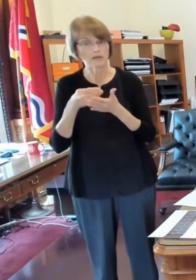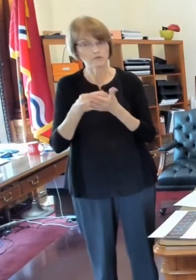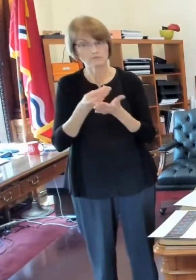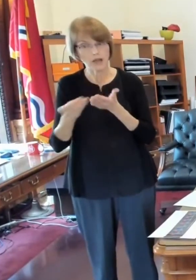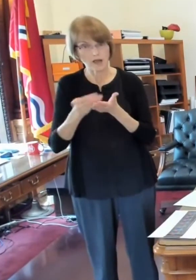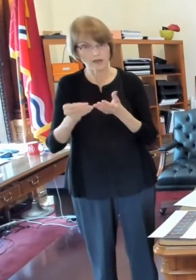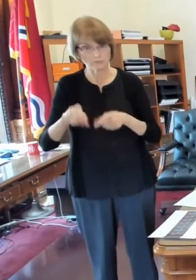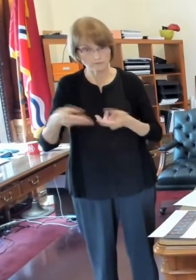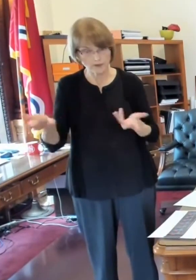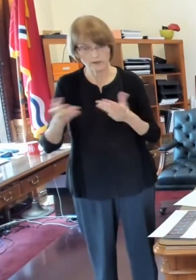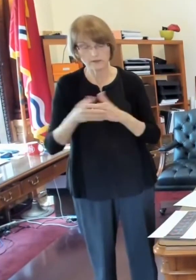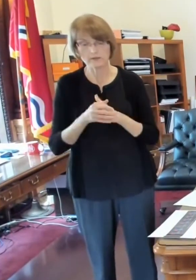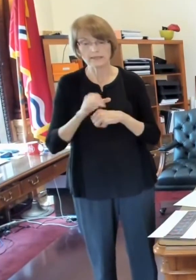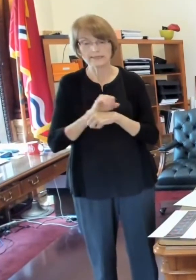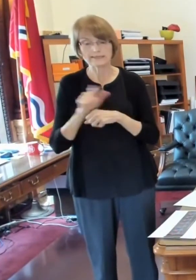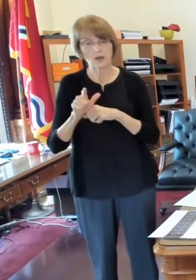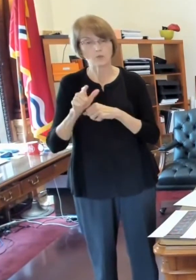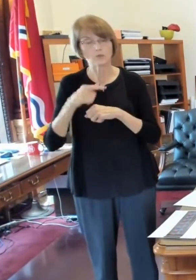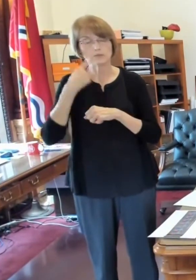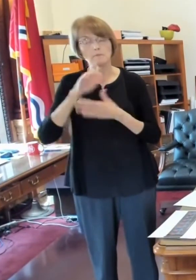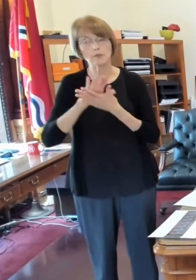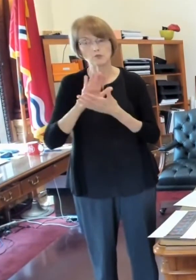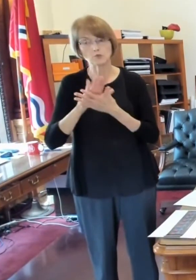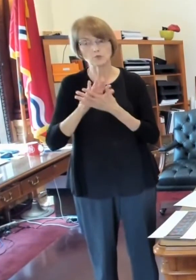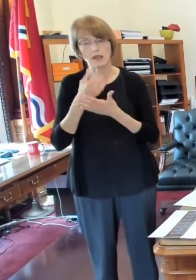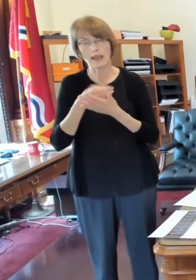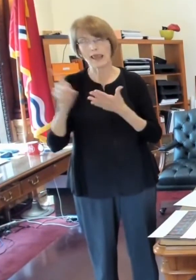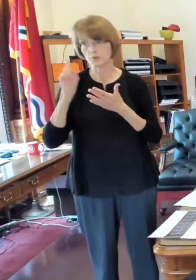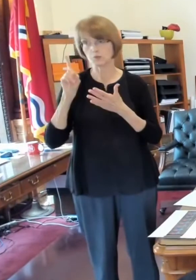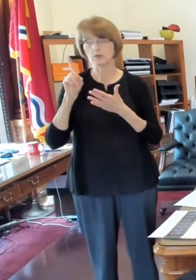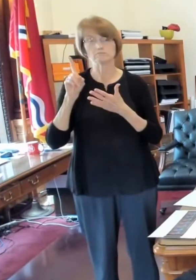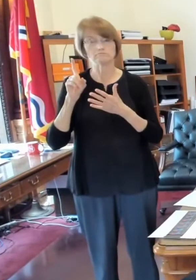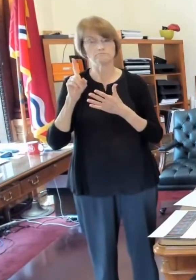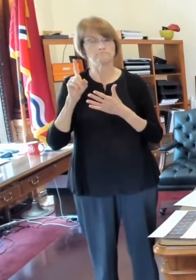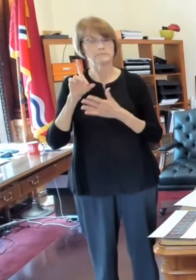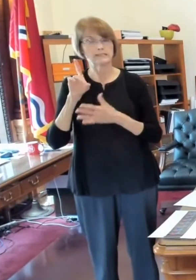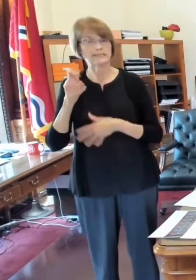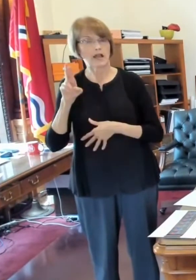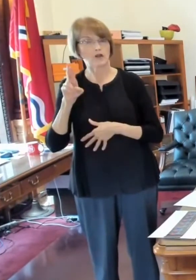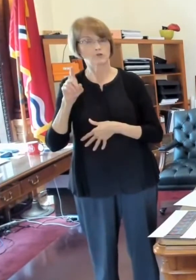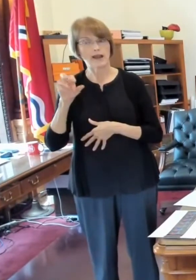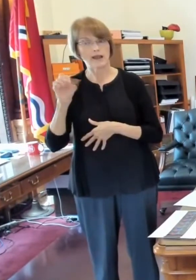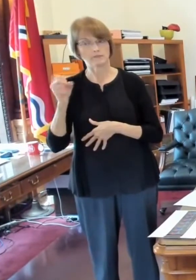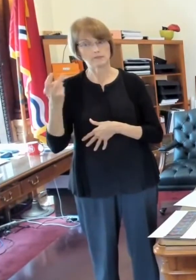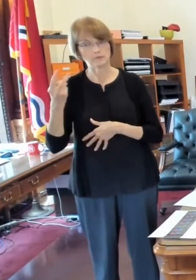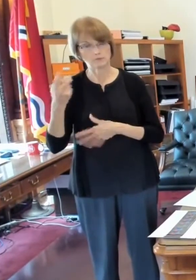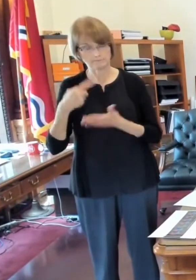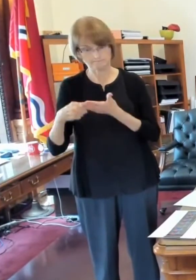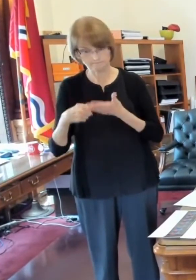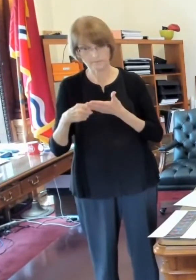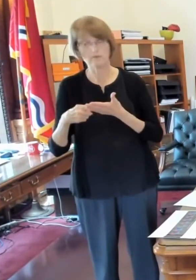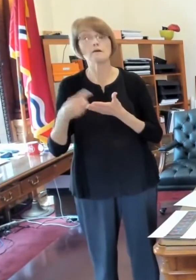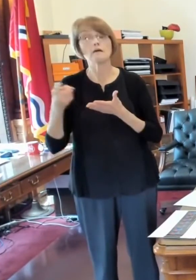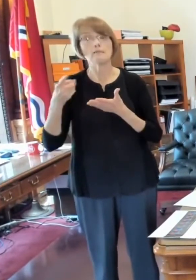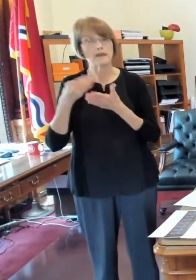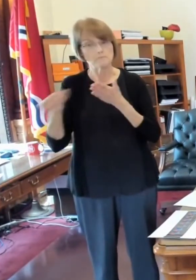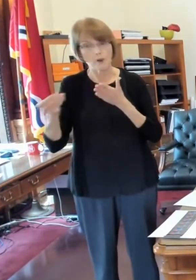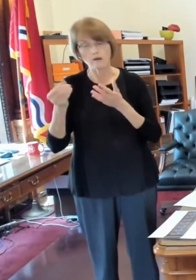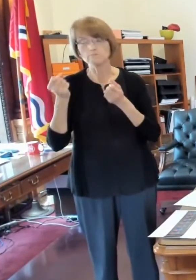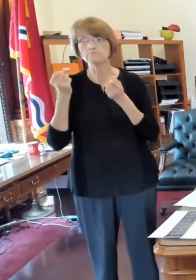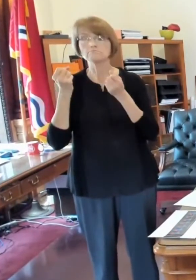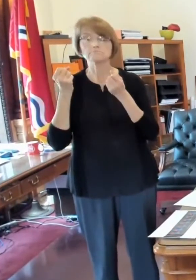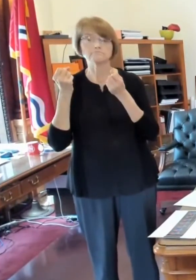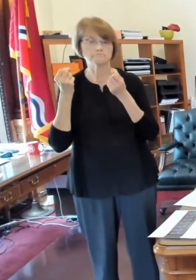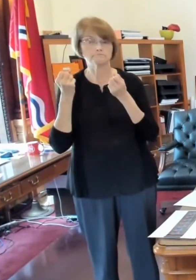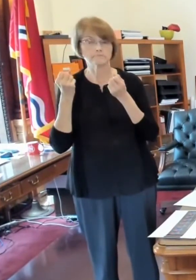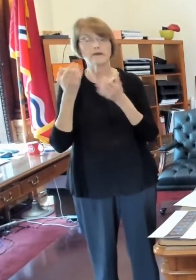I talked with Dr. Adams just last week one day, and they have purchased a lot of hotspots, or acquired,